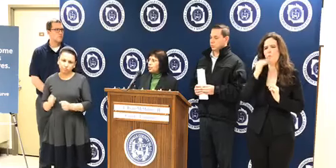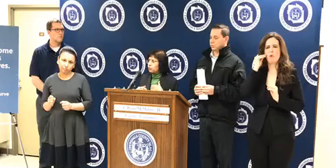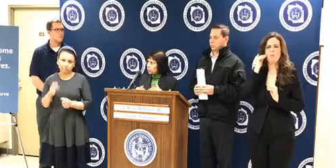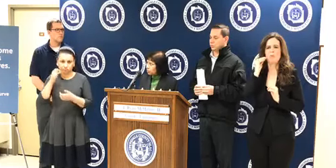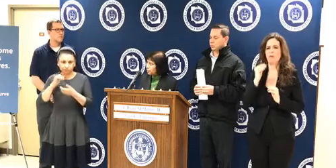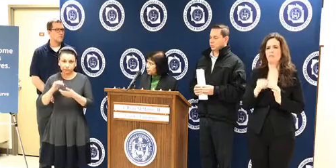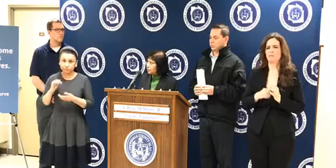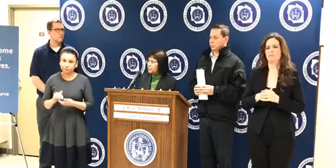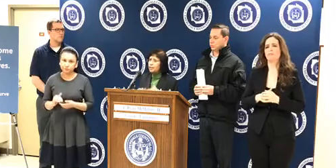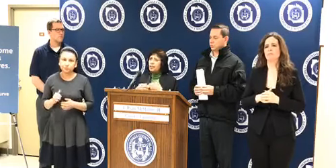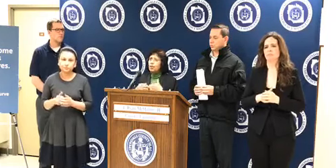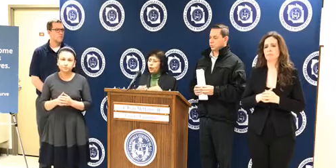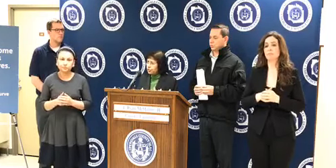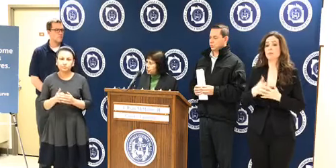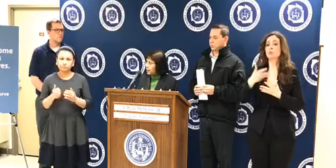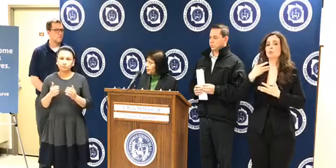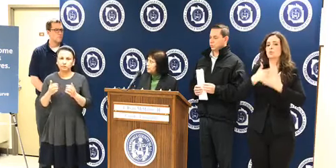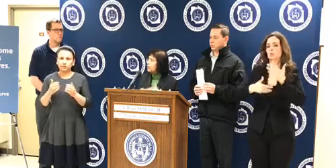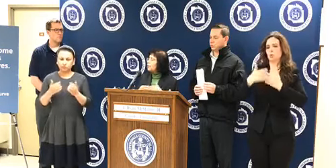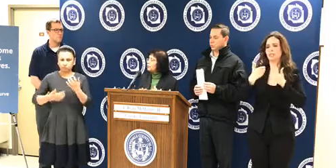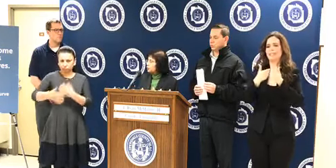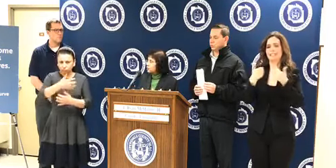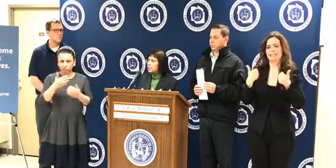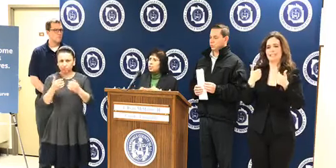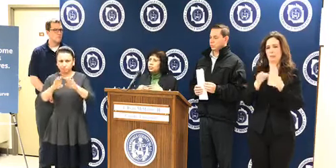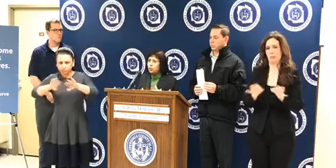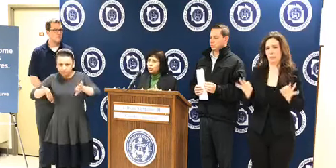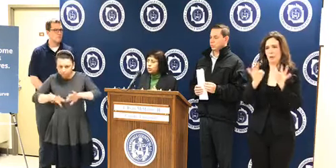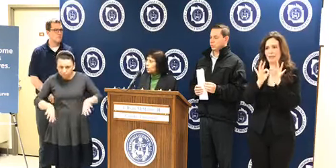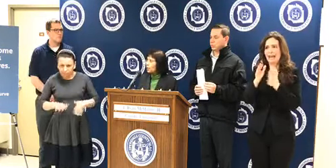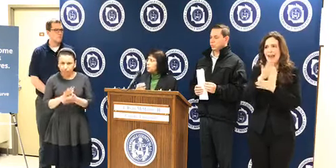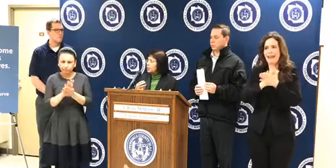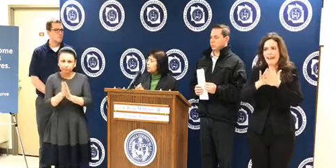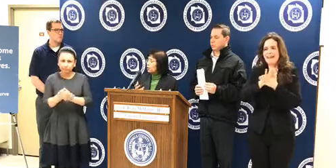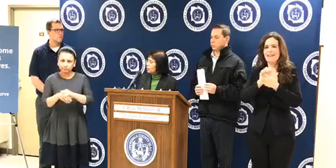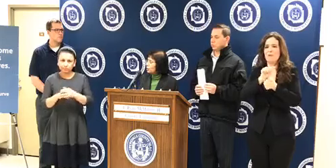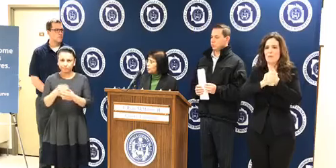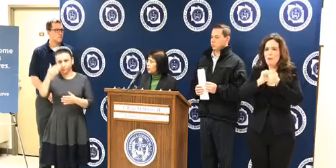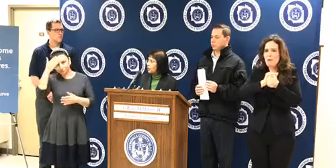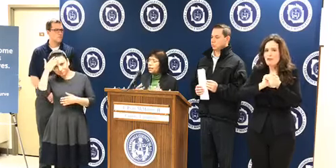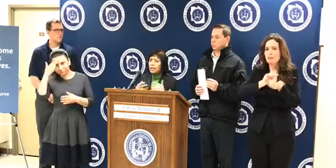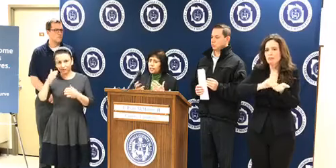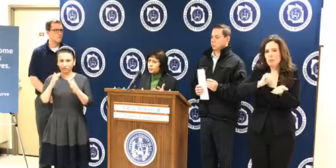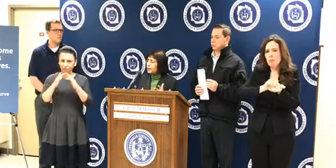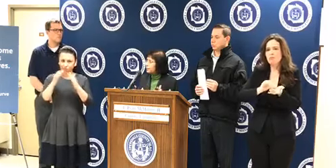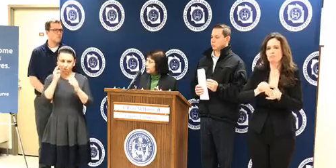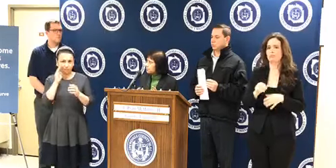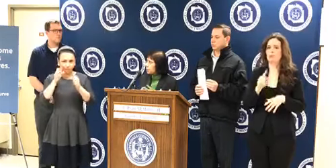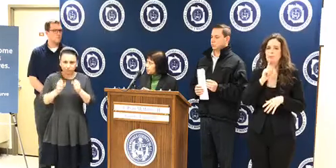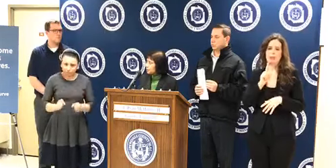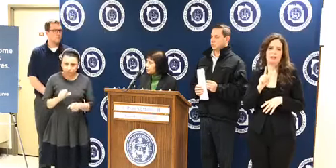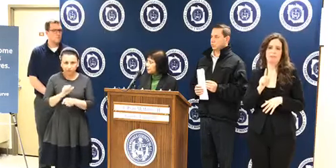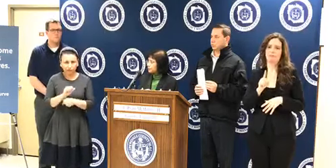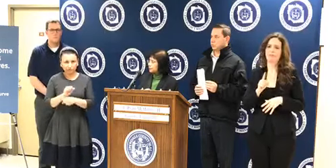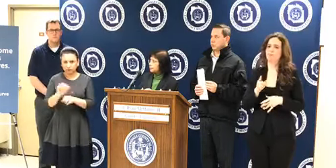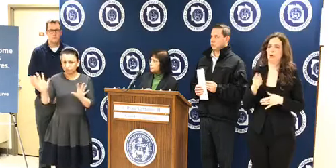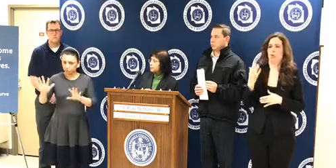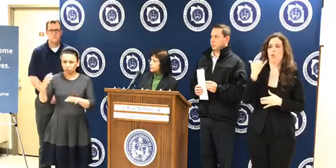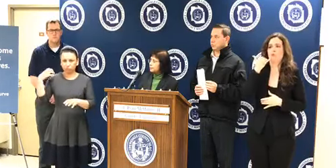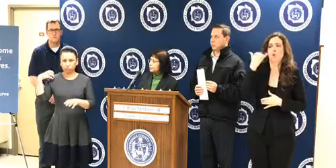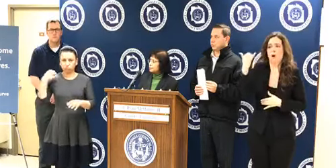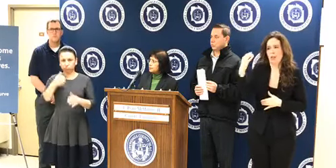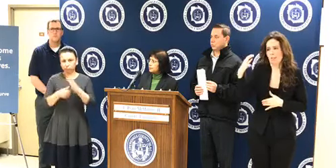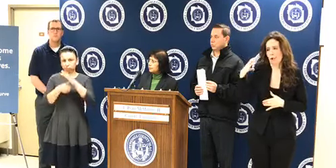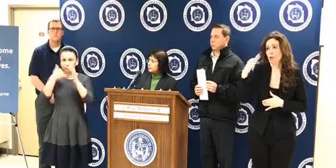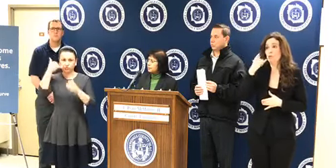is social distancing, washing your hands. If you're sick, don't go to work. Please call your employer and explain the situation. Is anyone